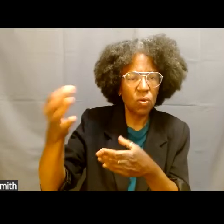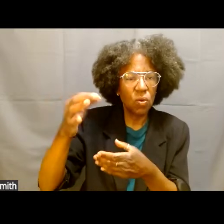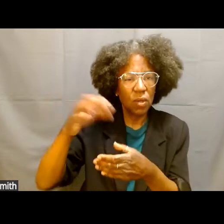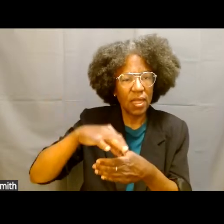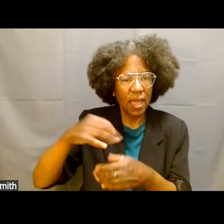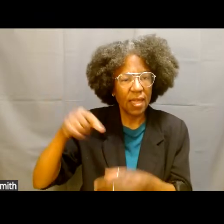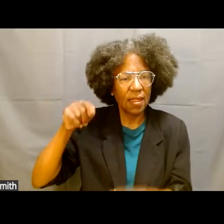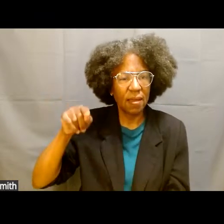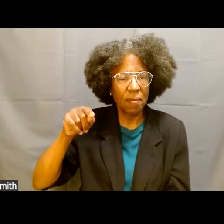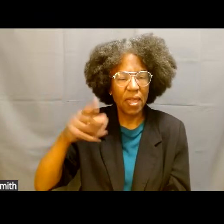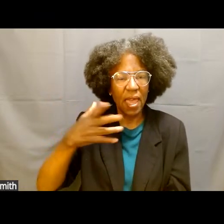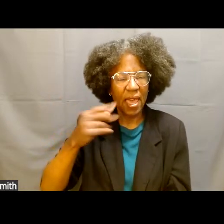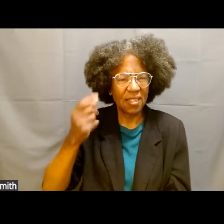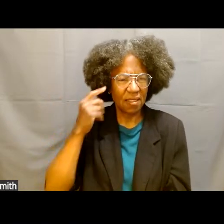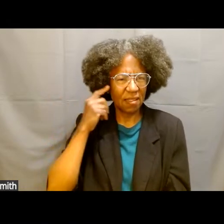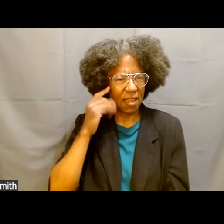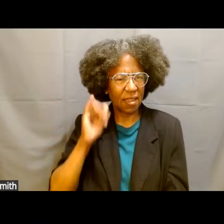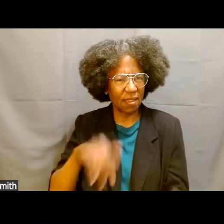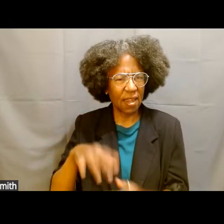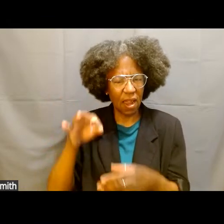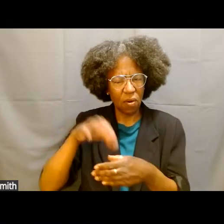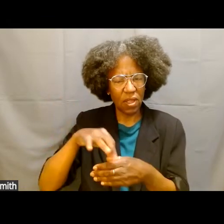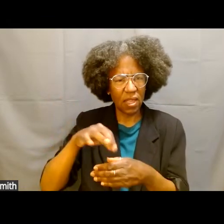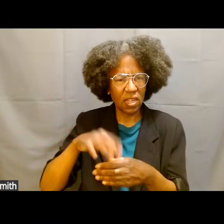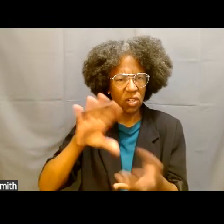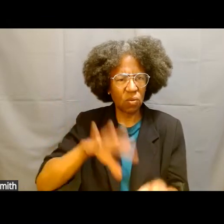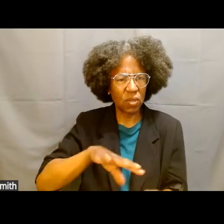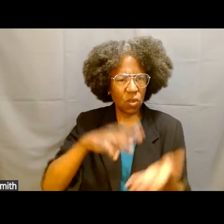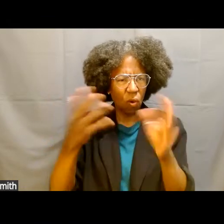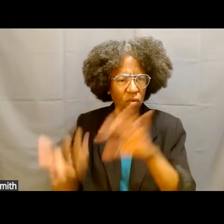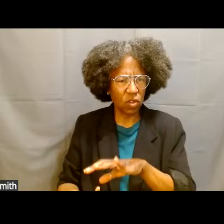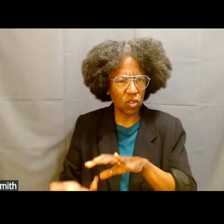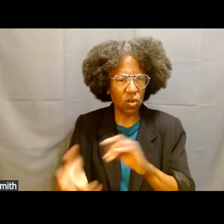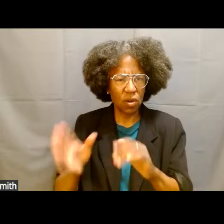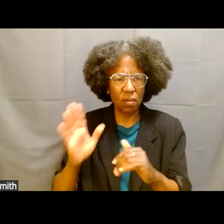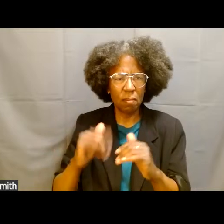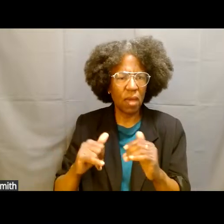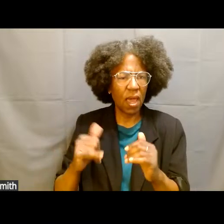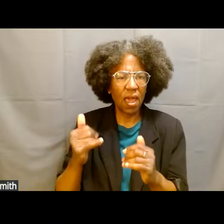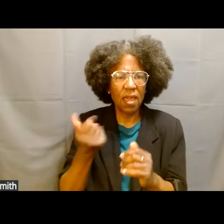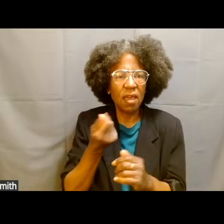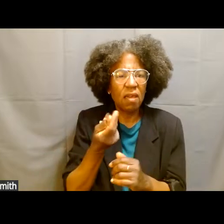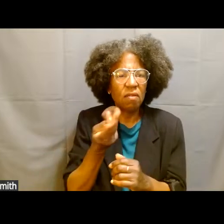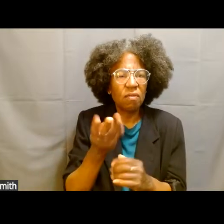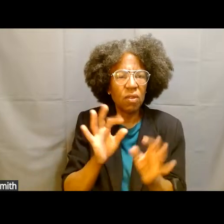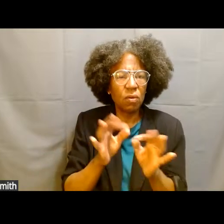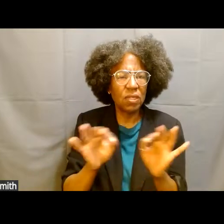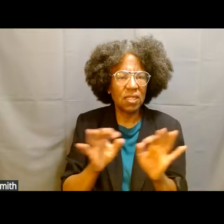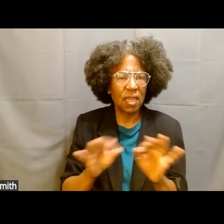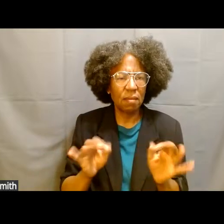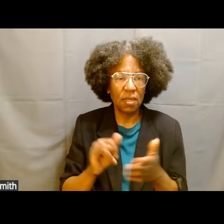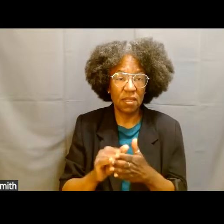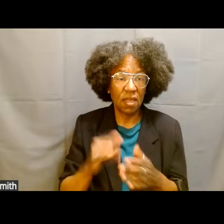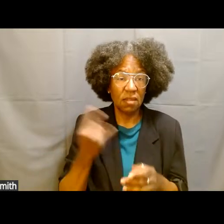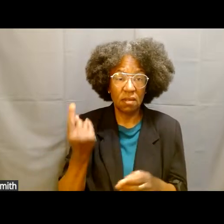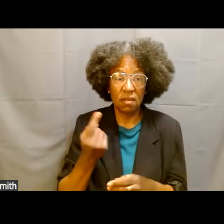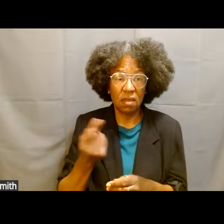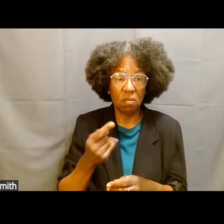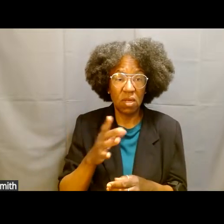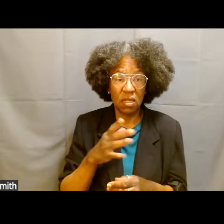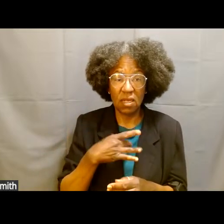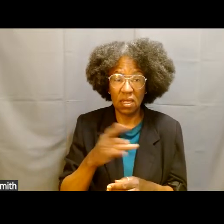to think that our election would be overturned by just a few statements that someone didn't particularly